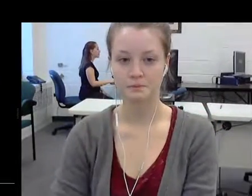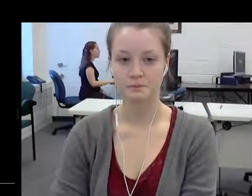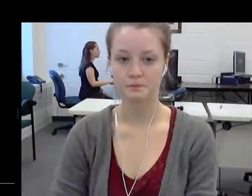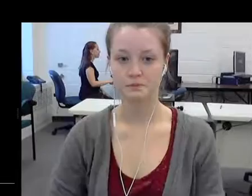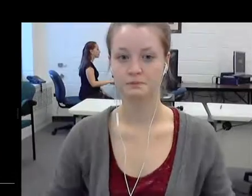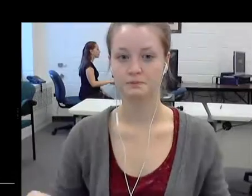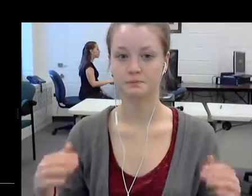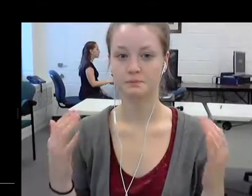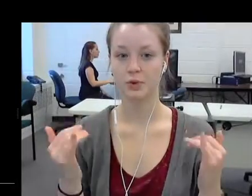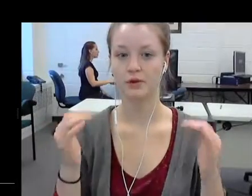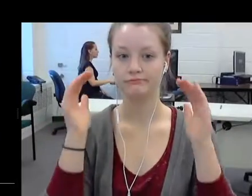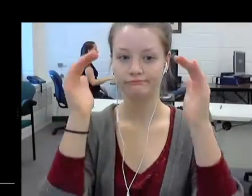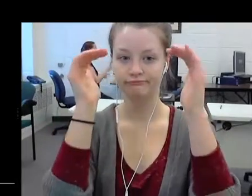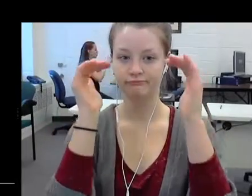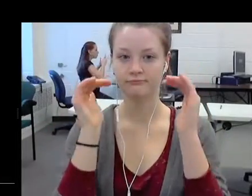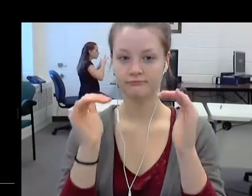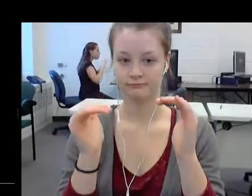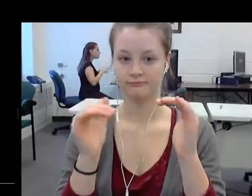Put a box around that.